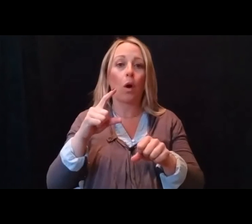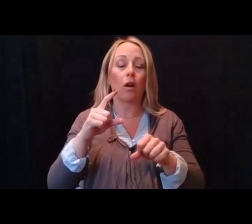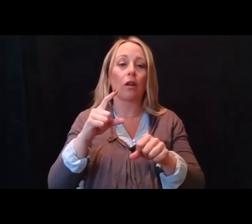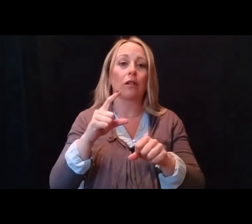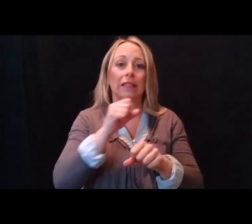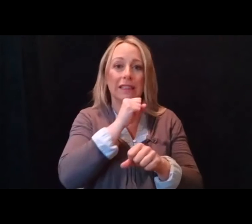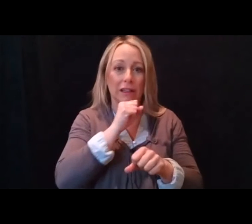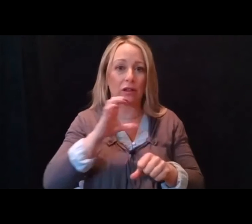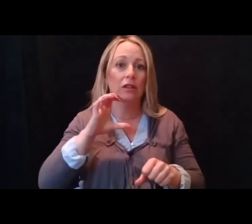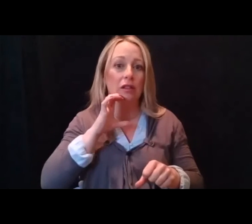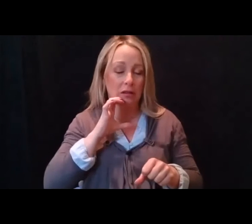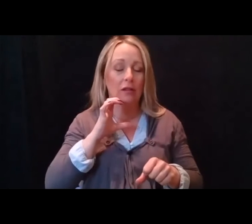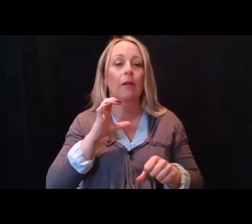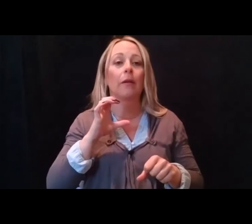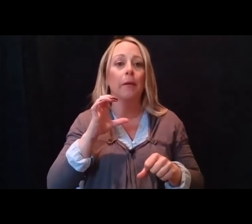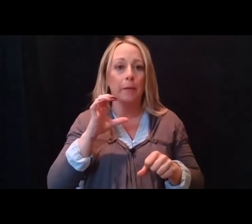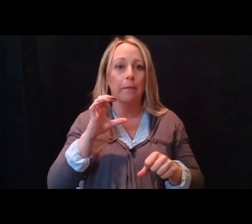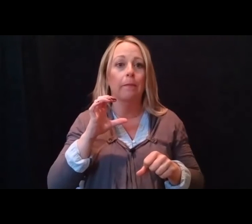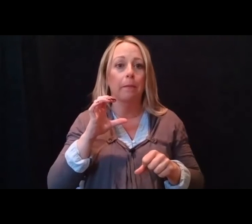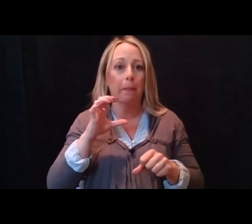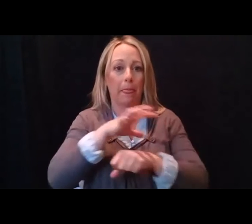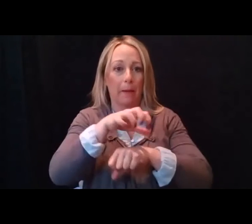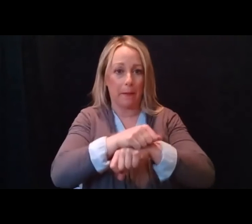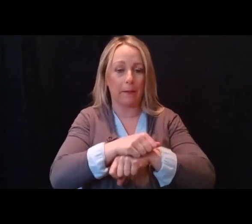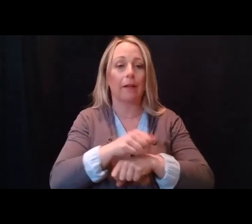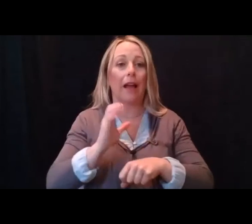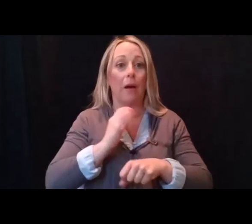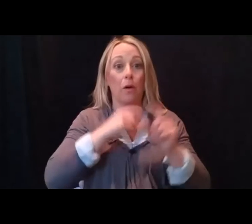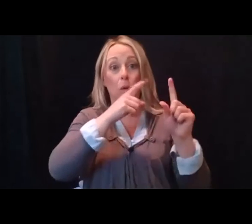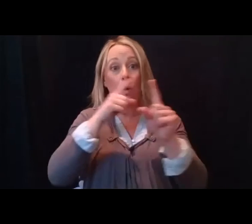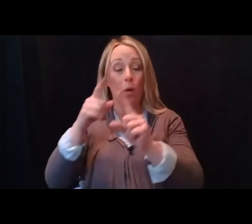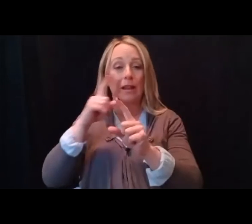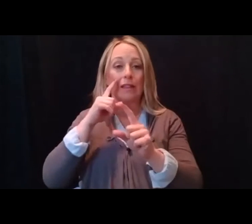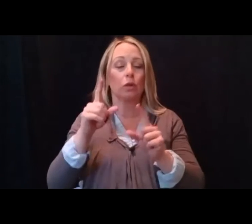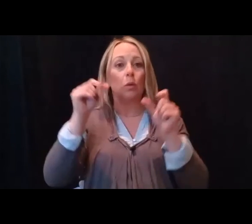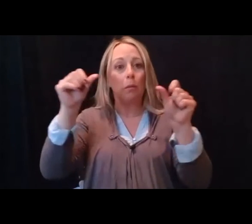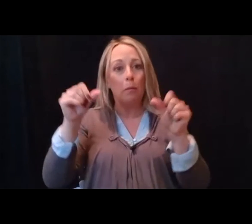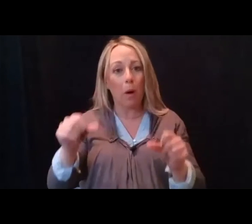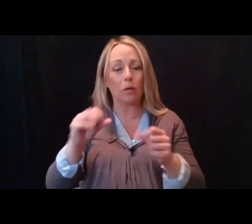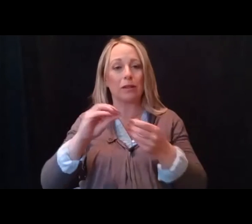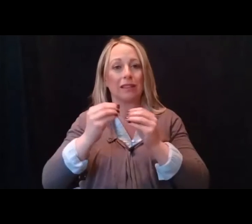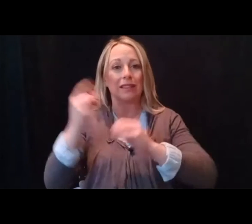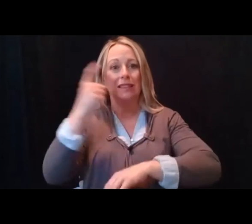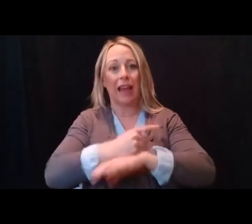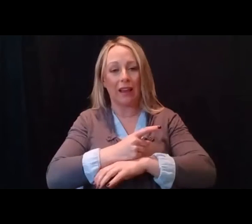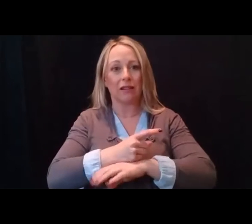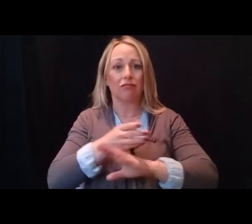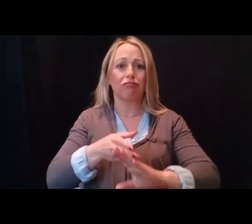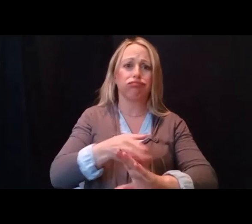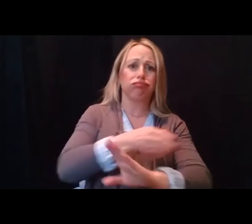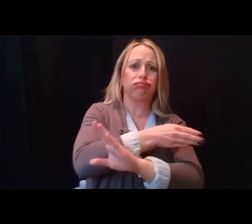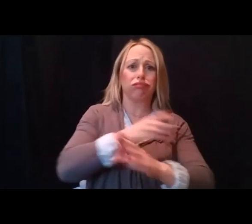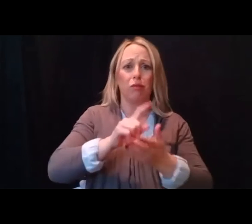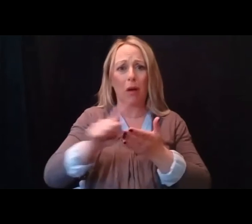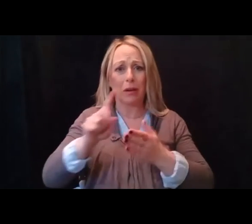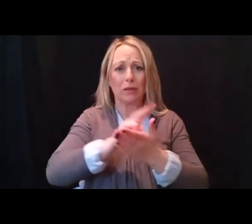partnership with Alternatives. Our goal is to get links posted several weeks out so you can schedule your second dose right away, but we